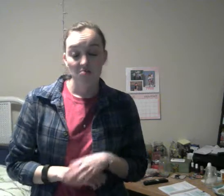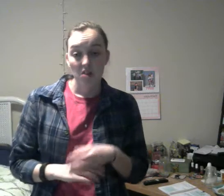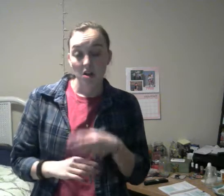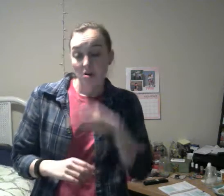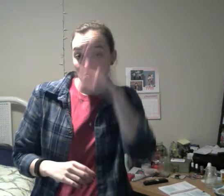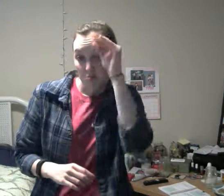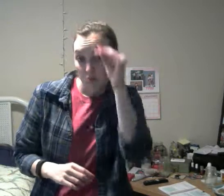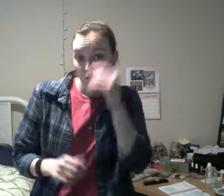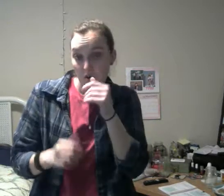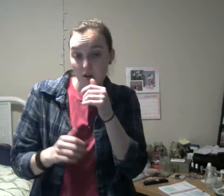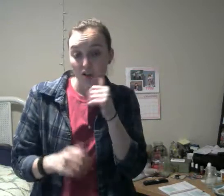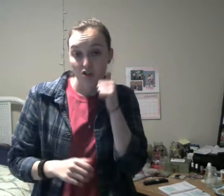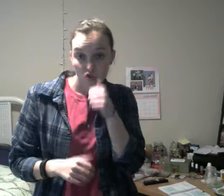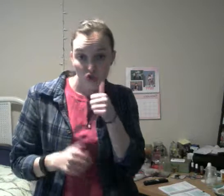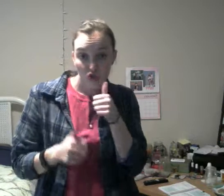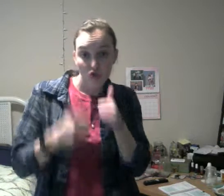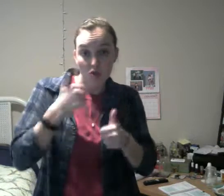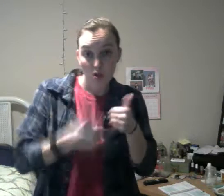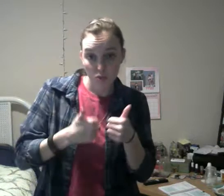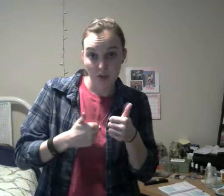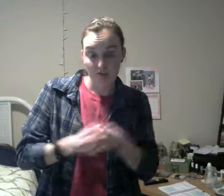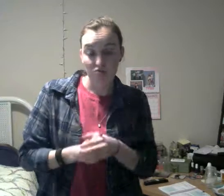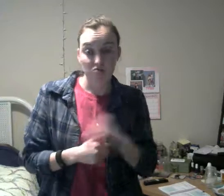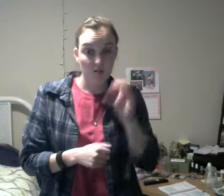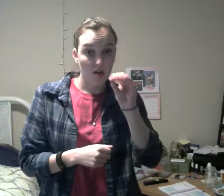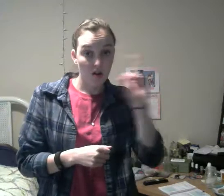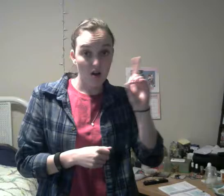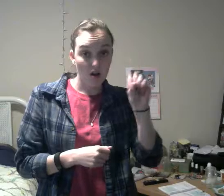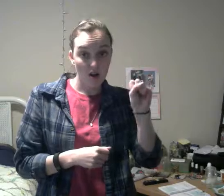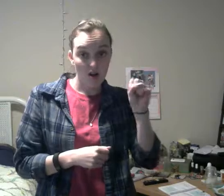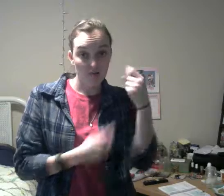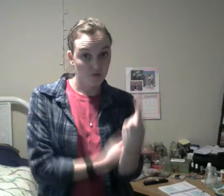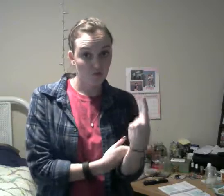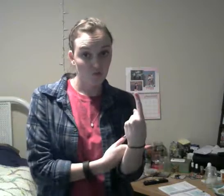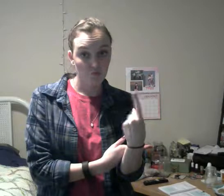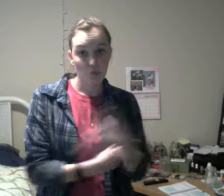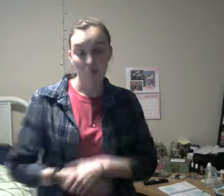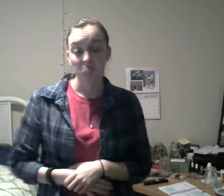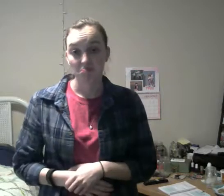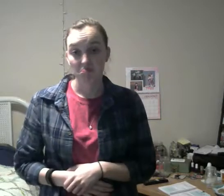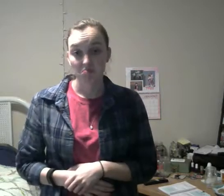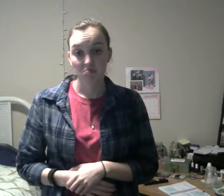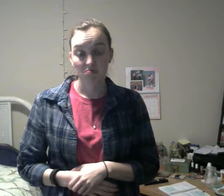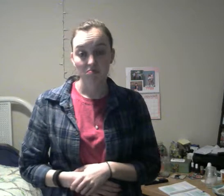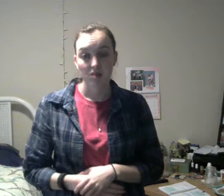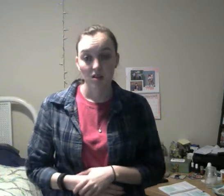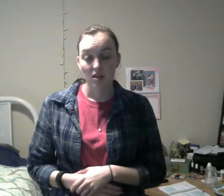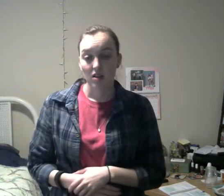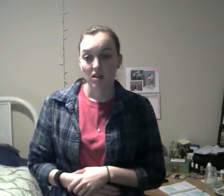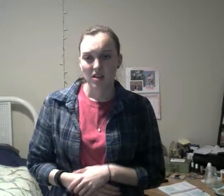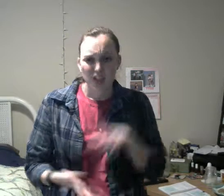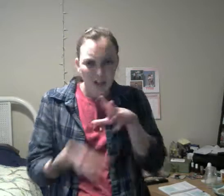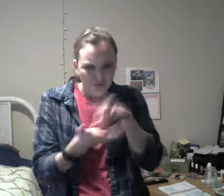boy, 1/2 on the girl, and so the odds would be 1. So you're going to have a boy or a girl. So if you can learn these and know how to